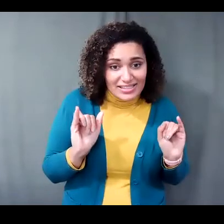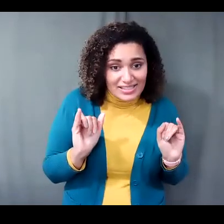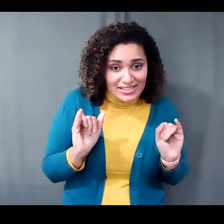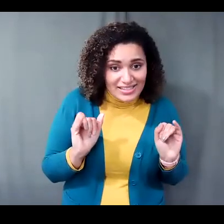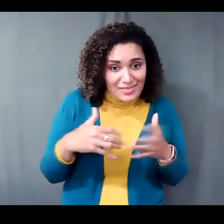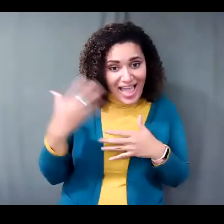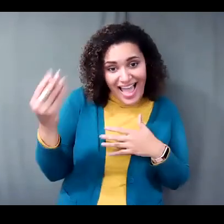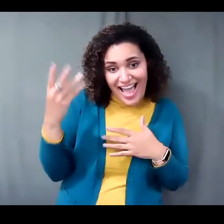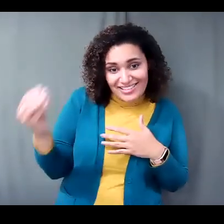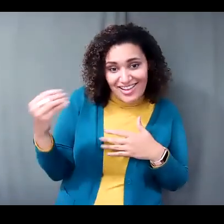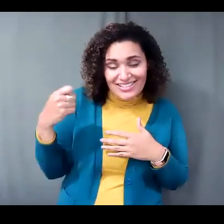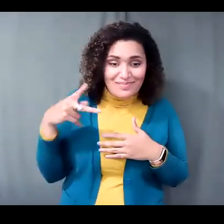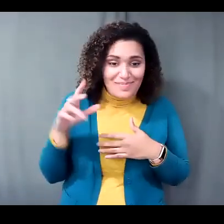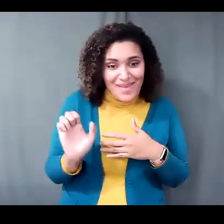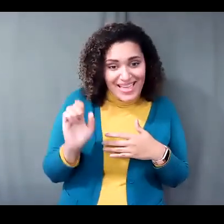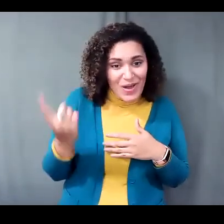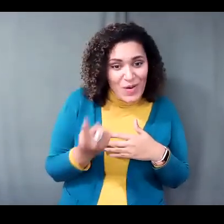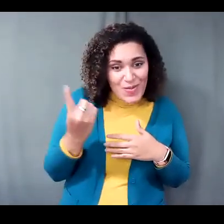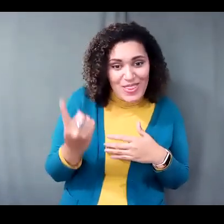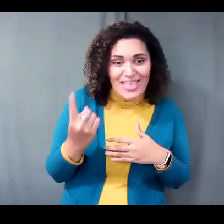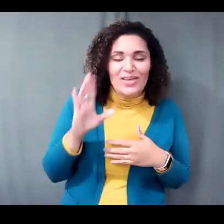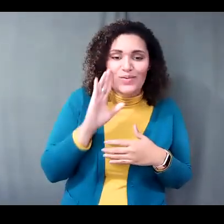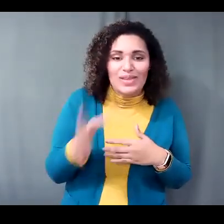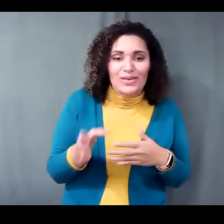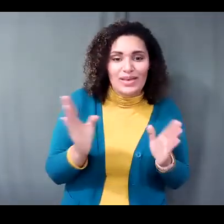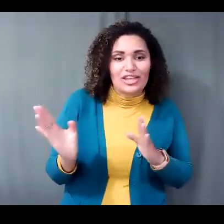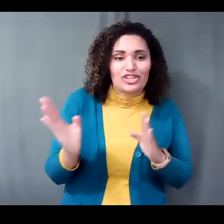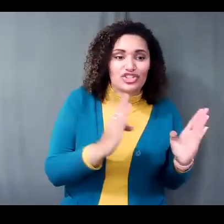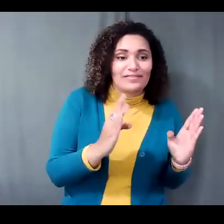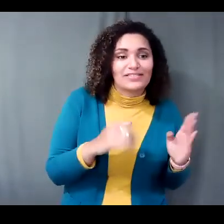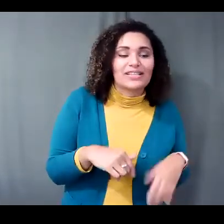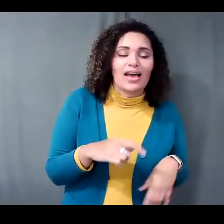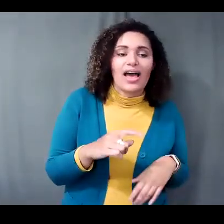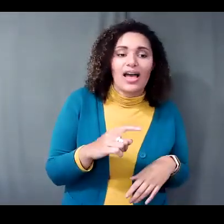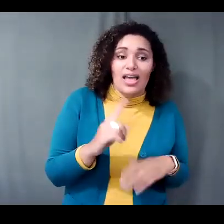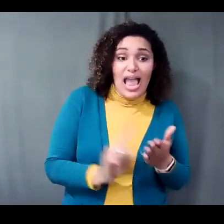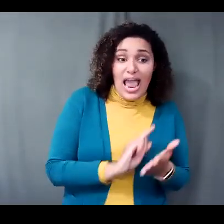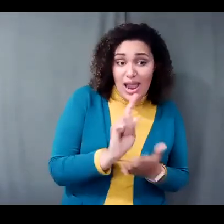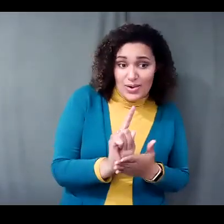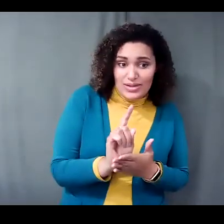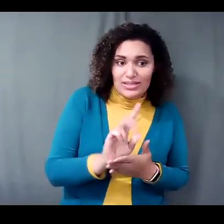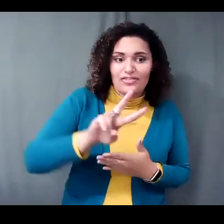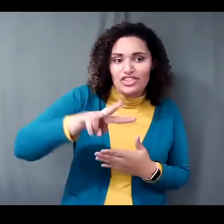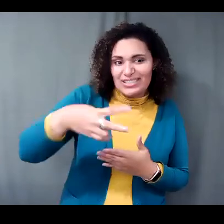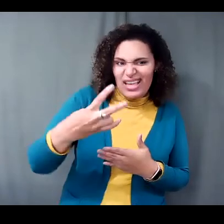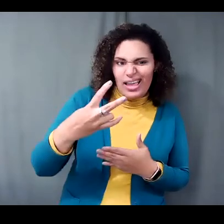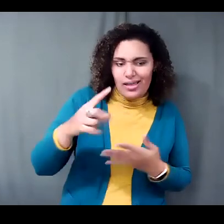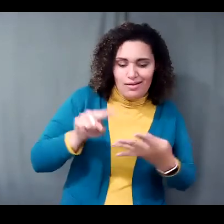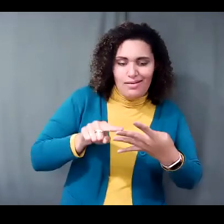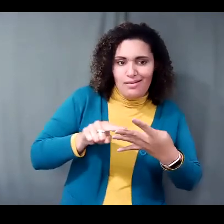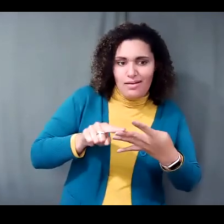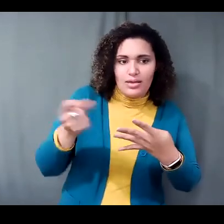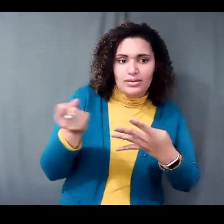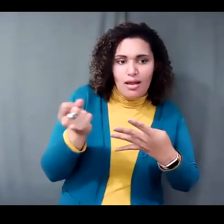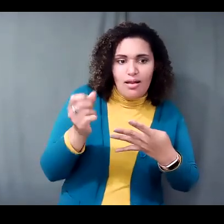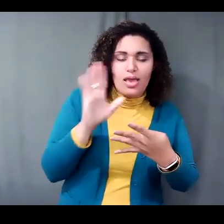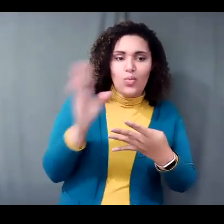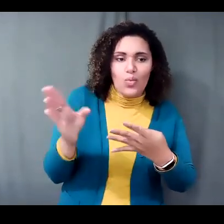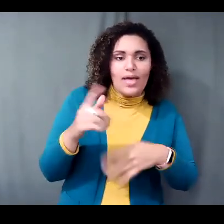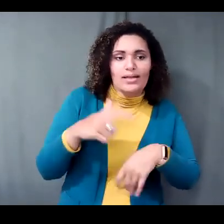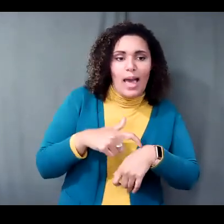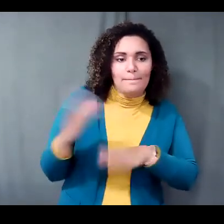Well, and you kind of make it more like a syrup, or you use balsamic vinegar, those kinds of things, because it can get very rich. It has that kind